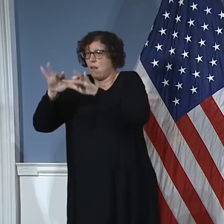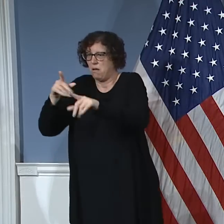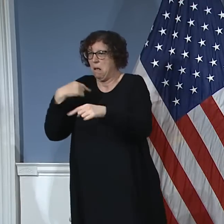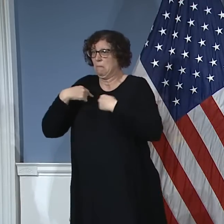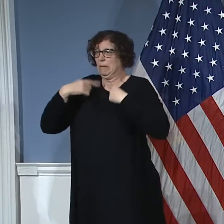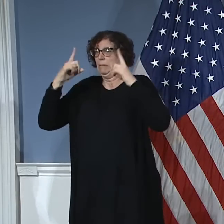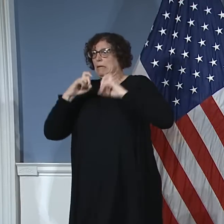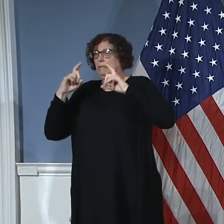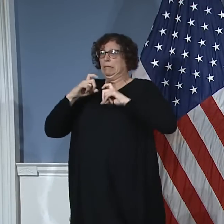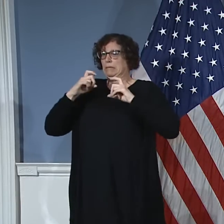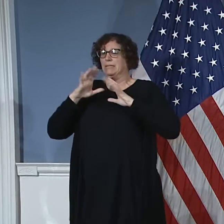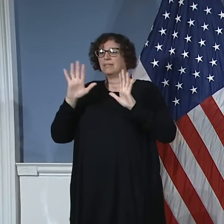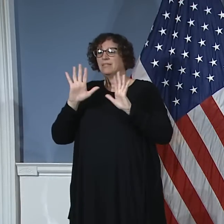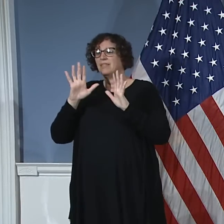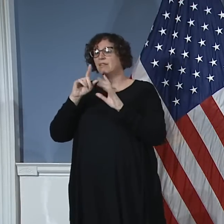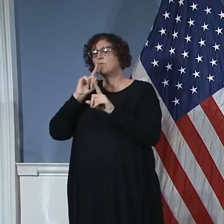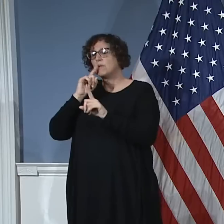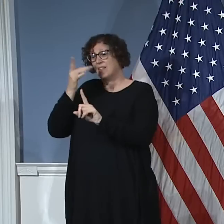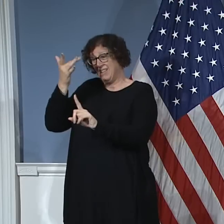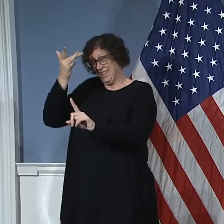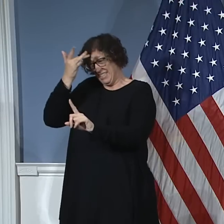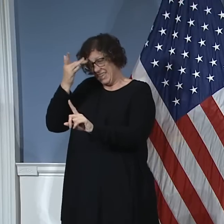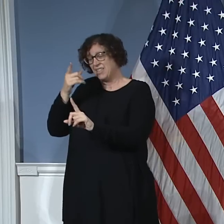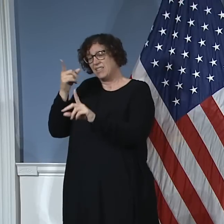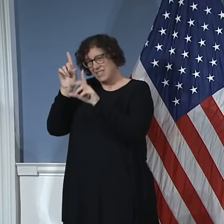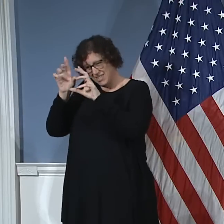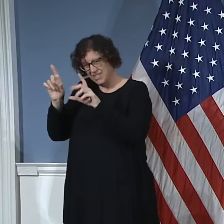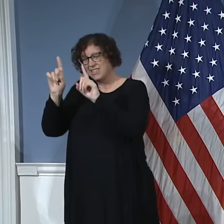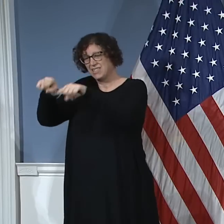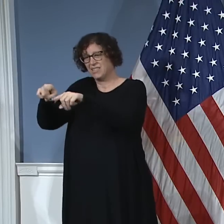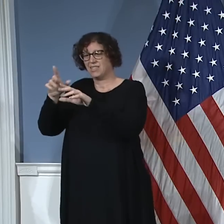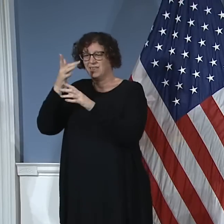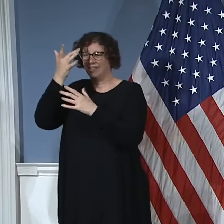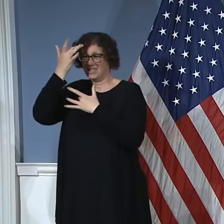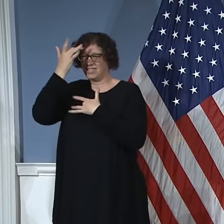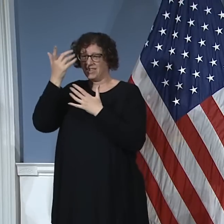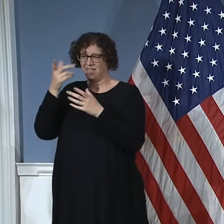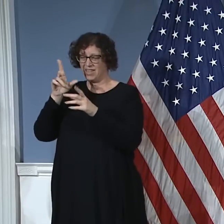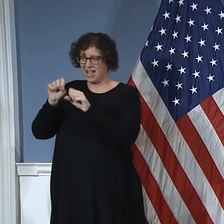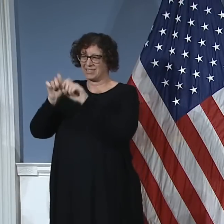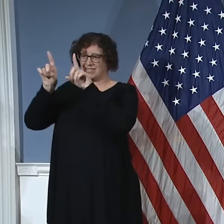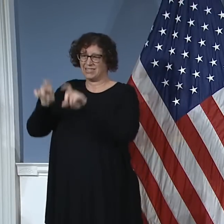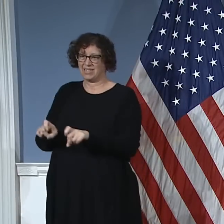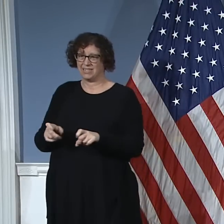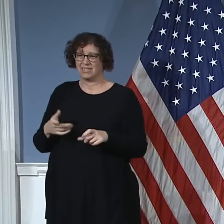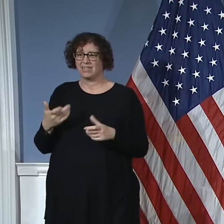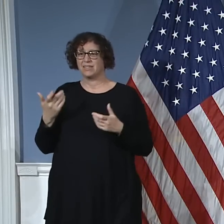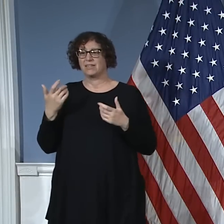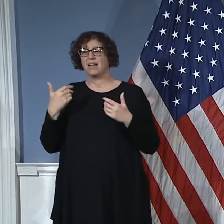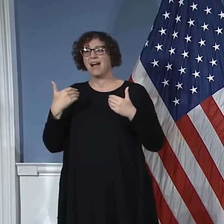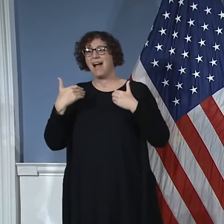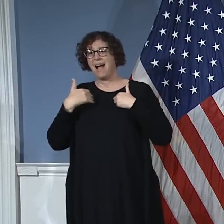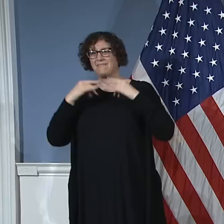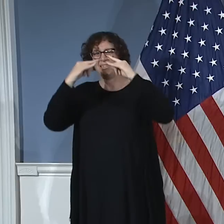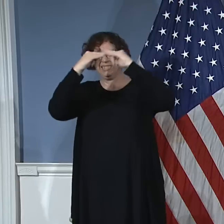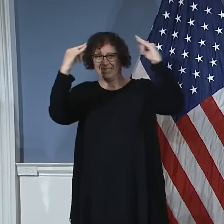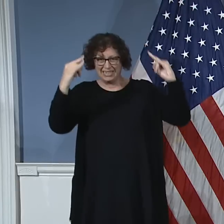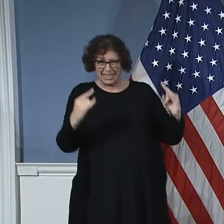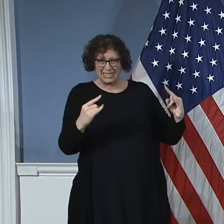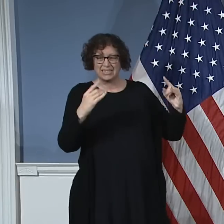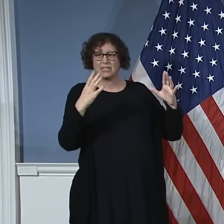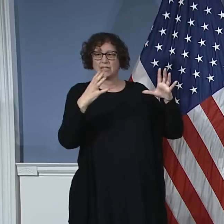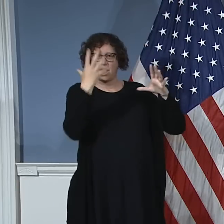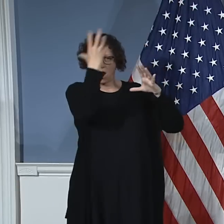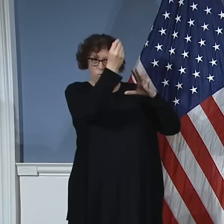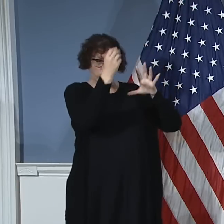and we're trying not to let the emergency room be overloaded. We have the folks outside emergency rooms who are turning away folks who do not need to be there